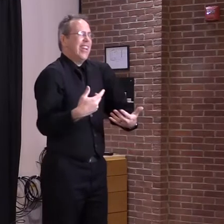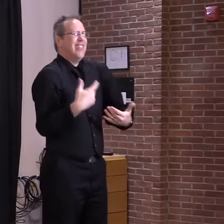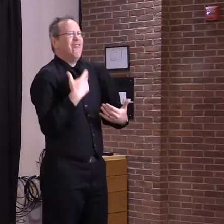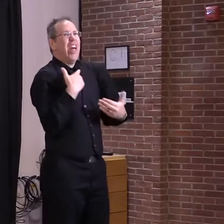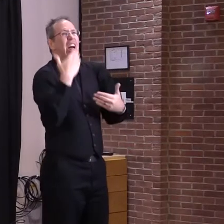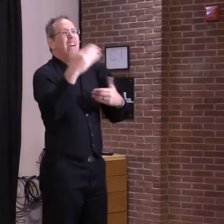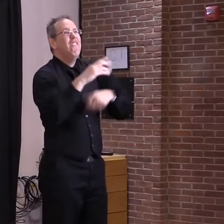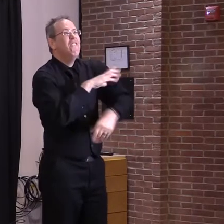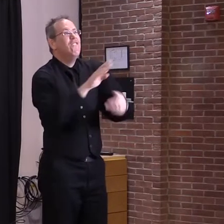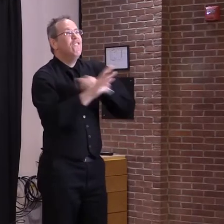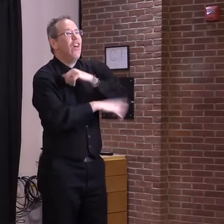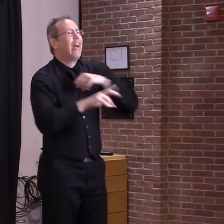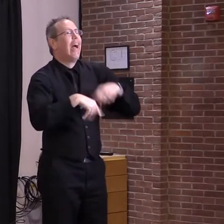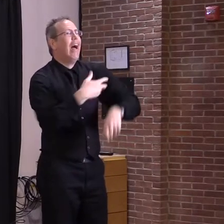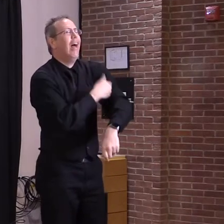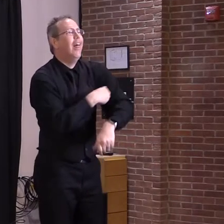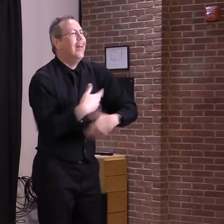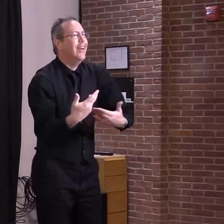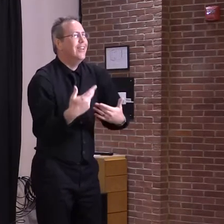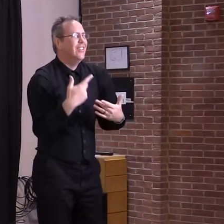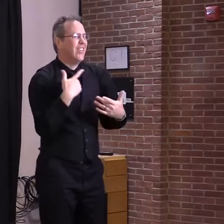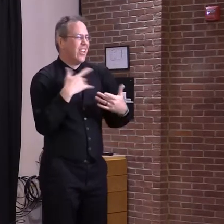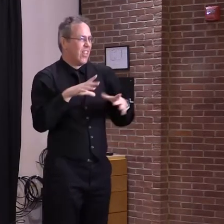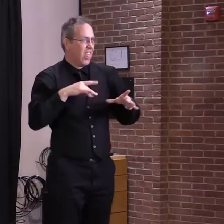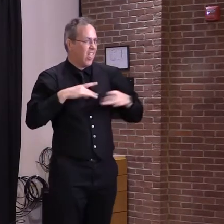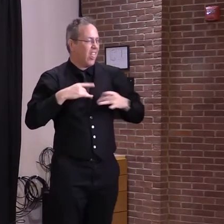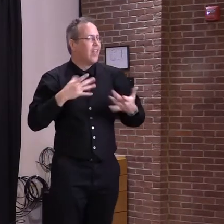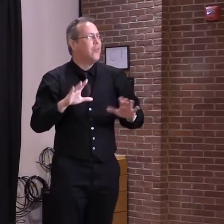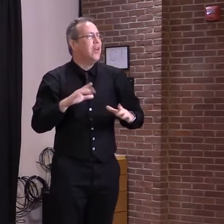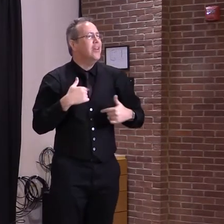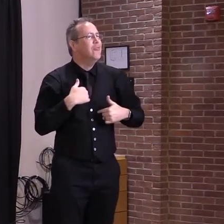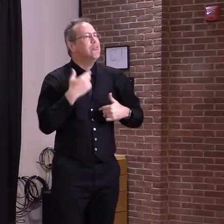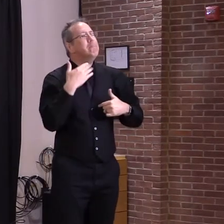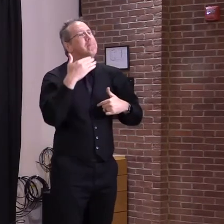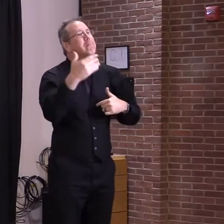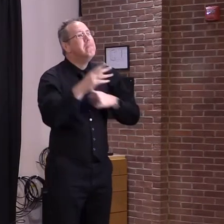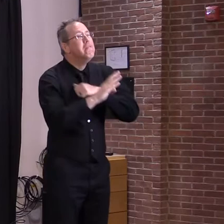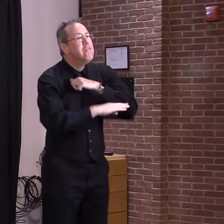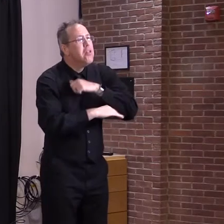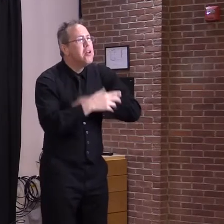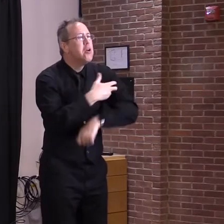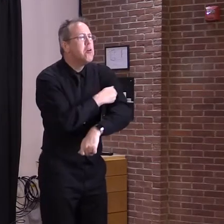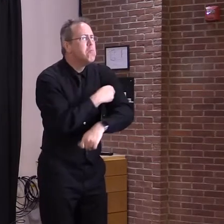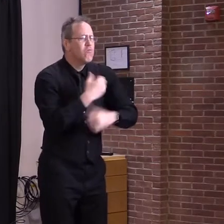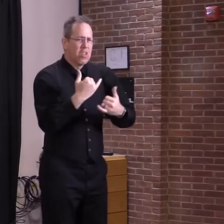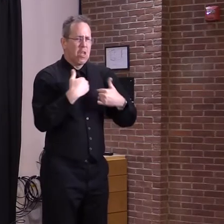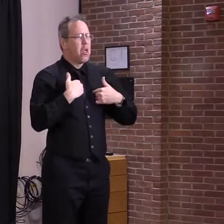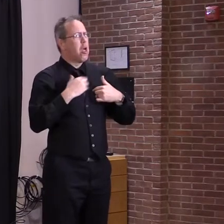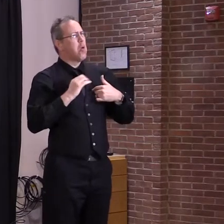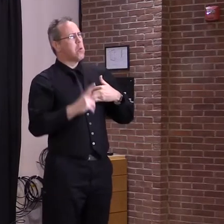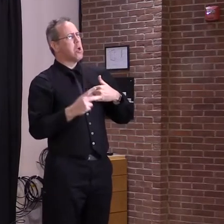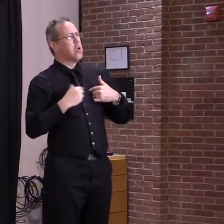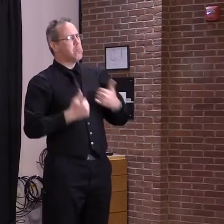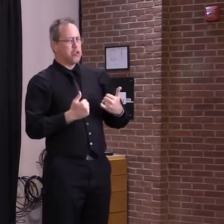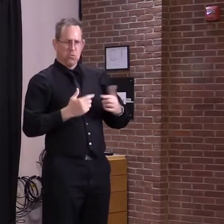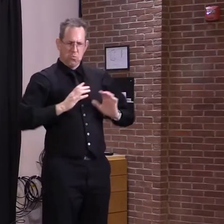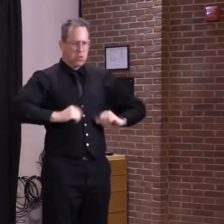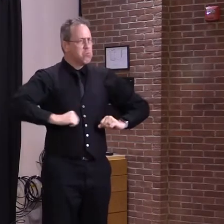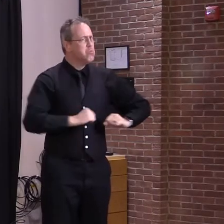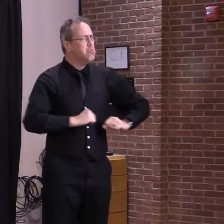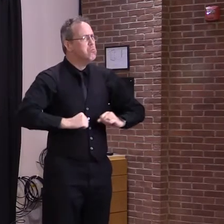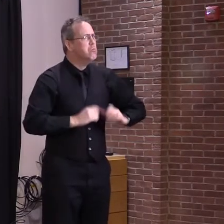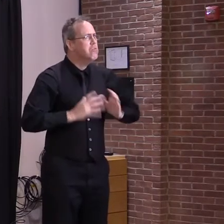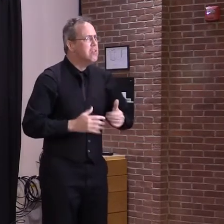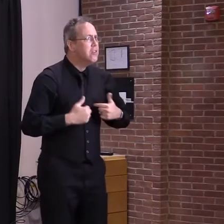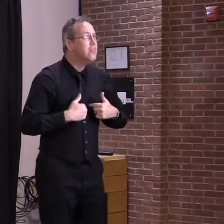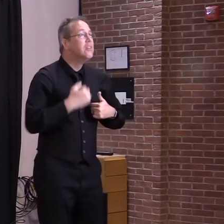flat, and I don't see the need. I'm pretty well protected right now. And if I did happen to